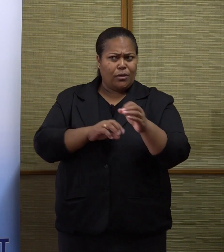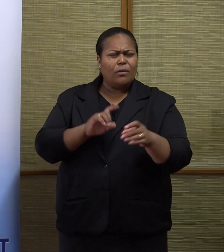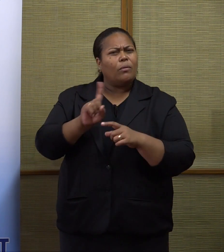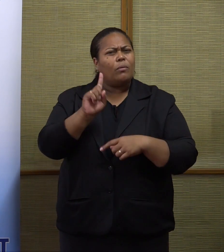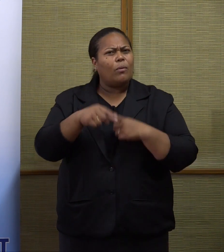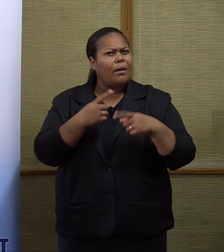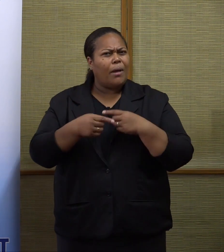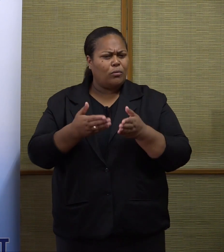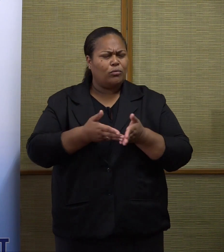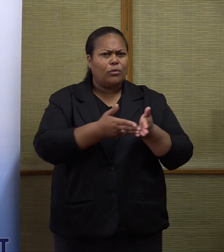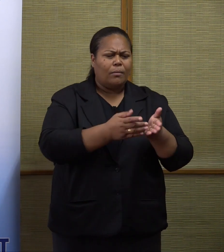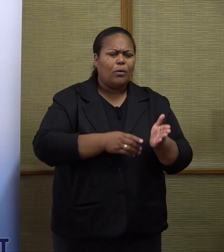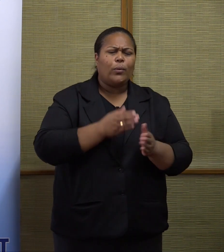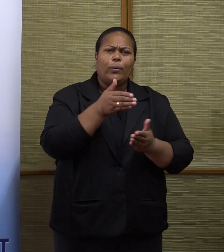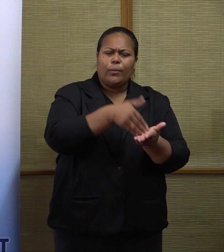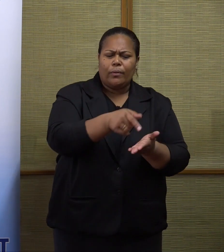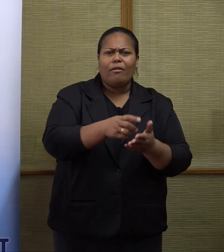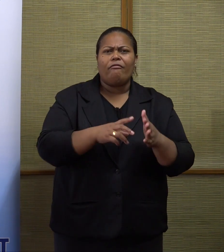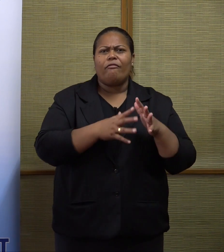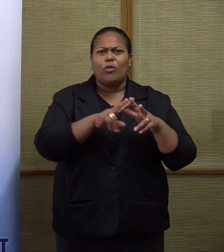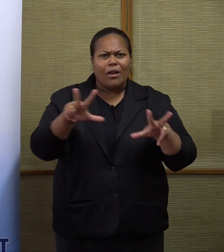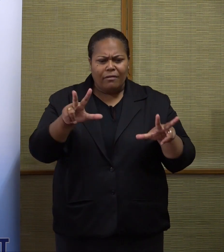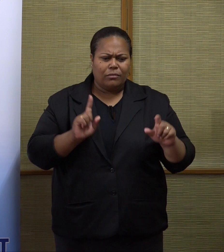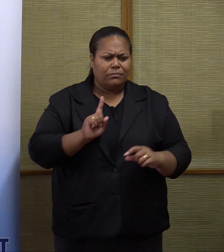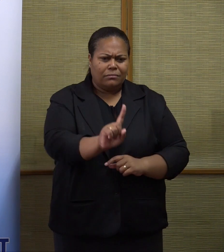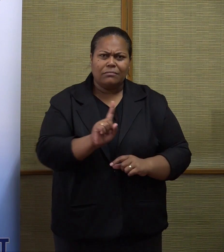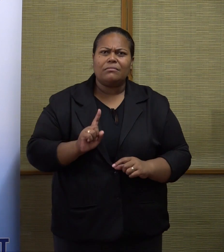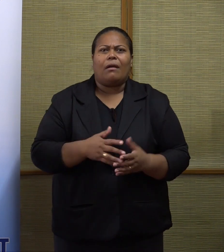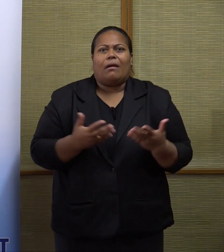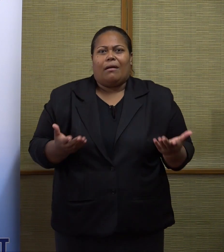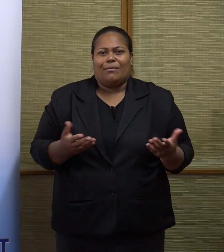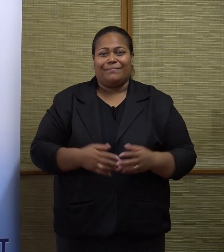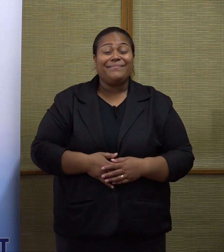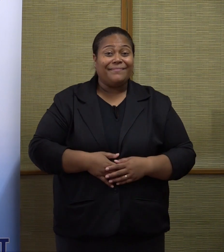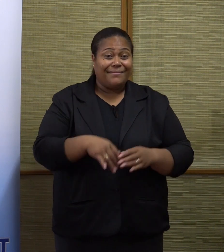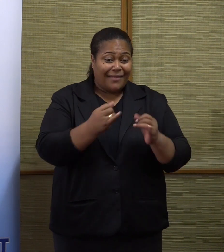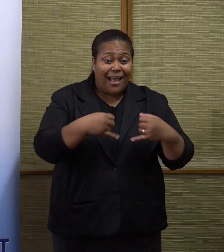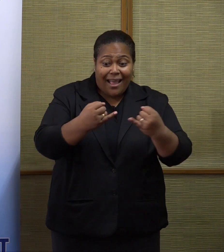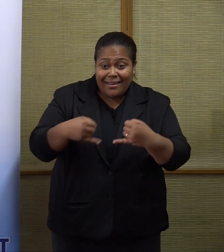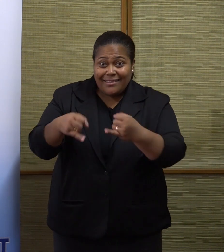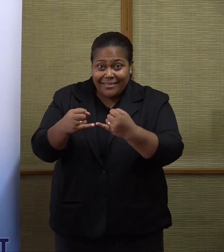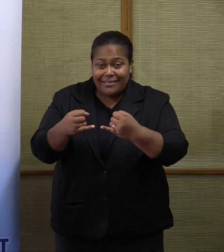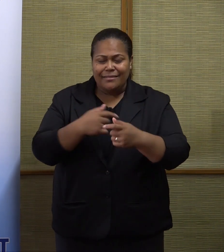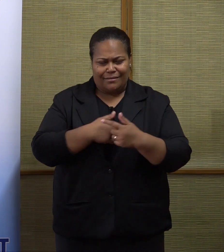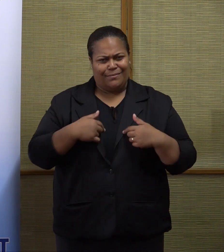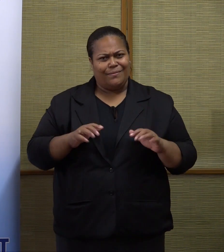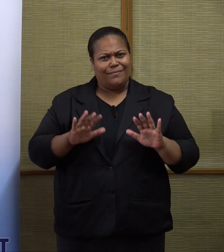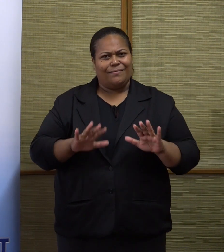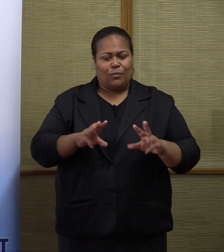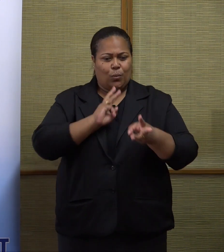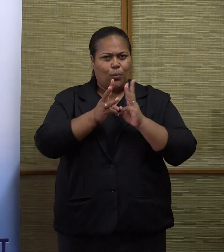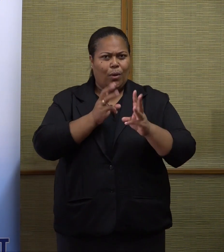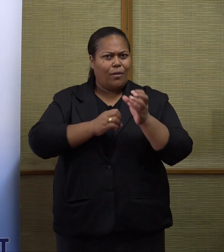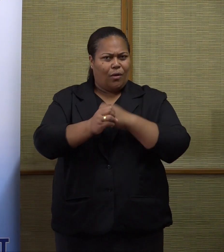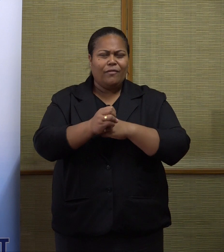will take NDMO assessment and brief? For the Maritime Islands, we're waiting for the Met Office to give us